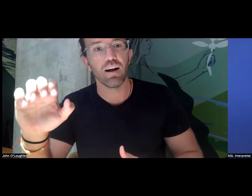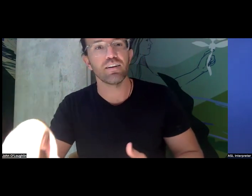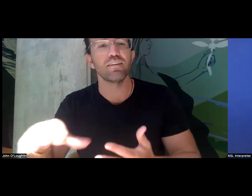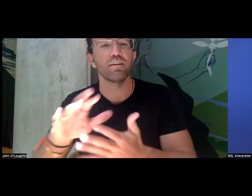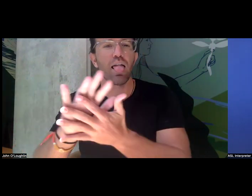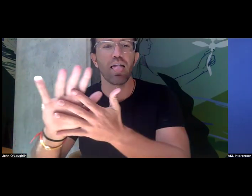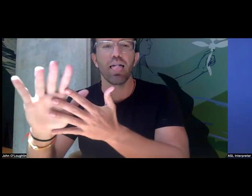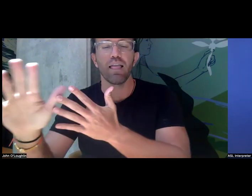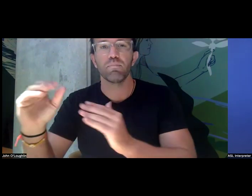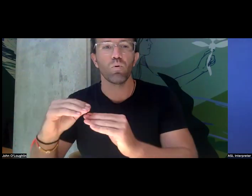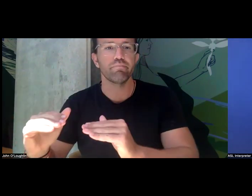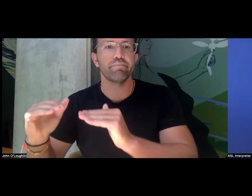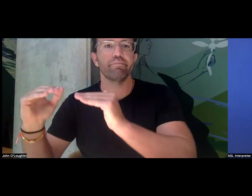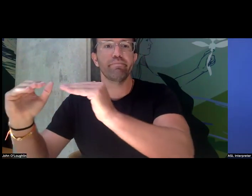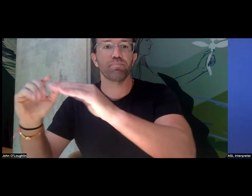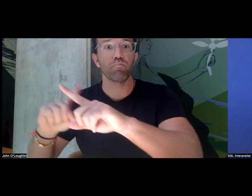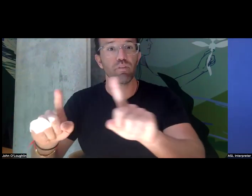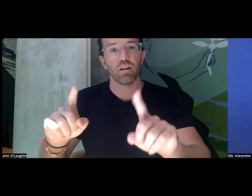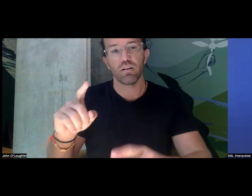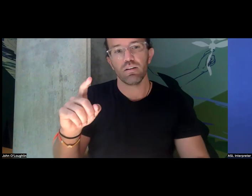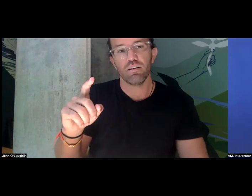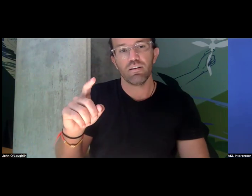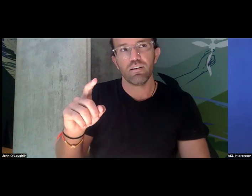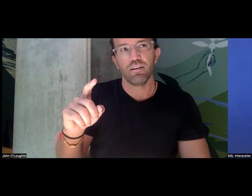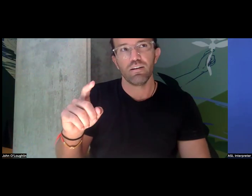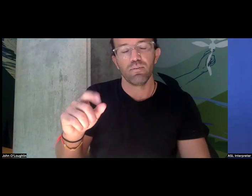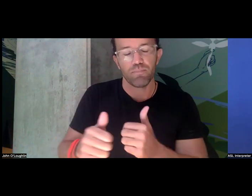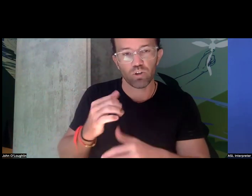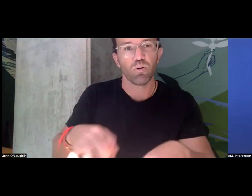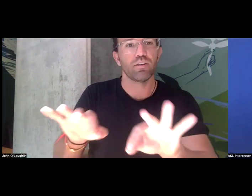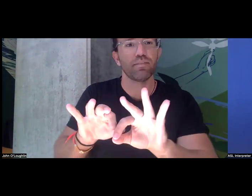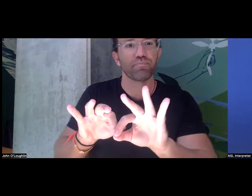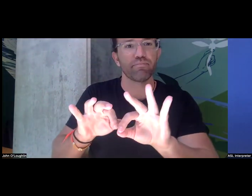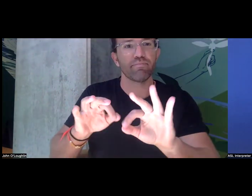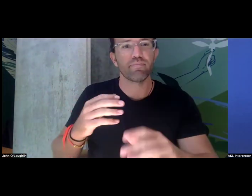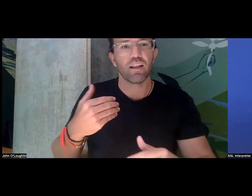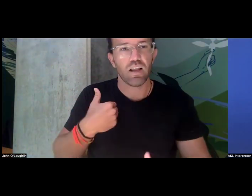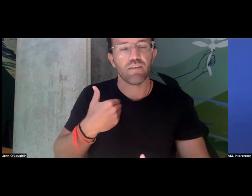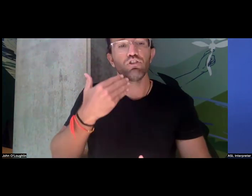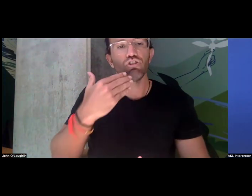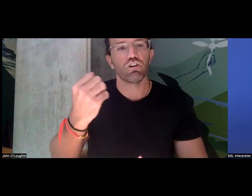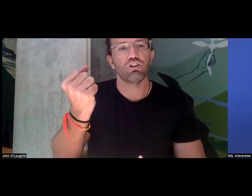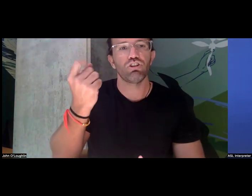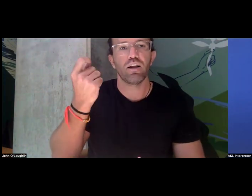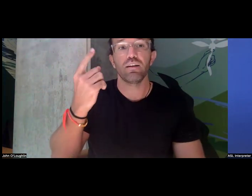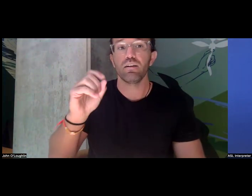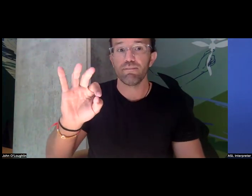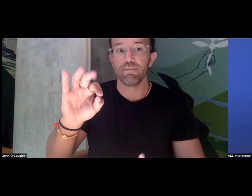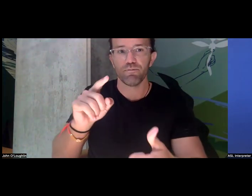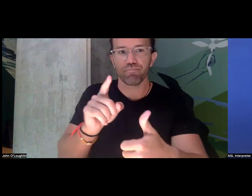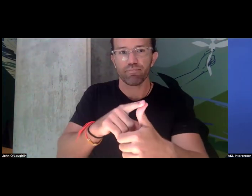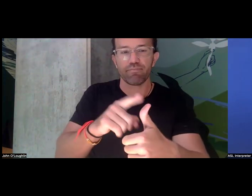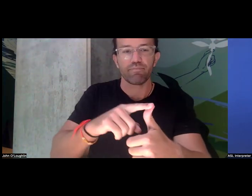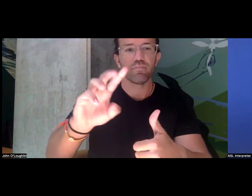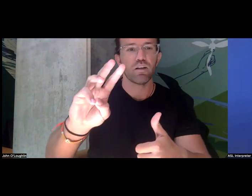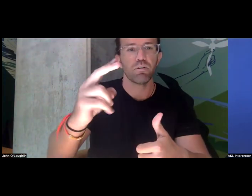different conditional statements, conditional clauses, all of that. You'll go more in depth. But most importantly, you must